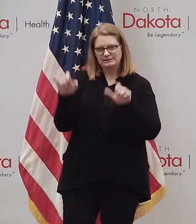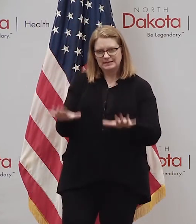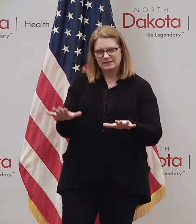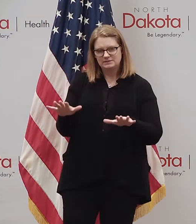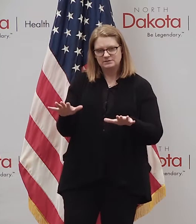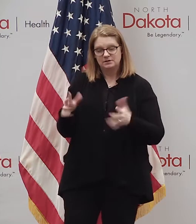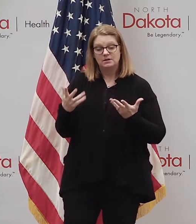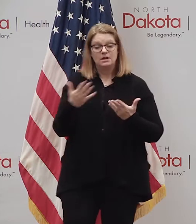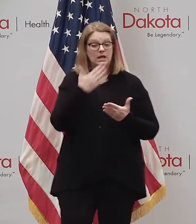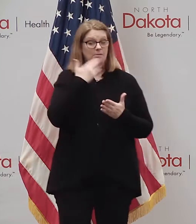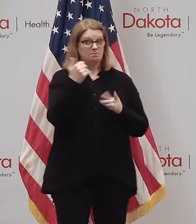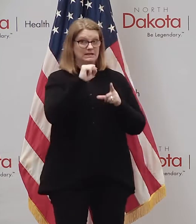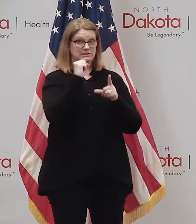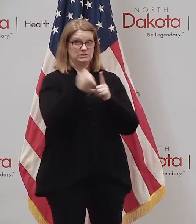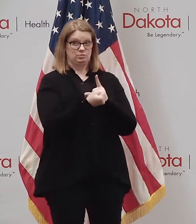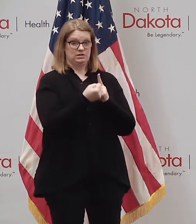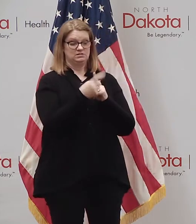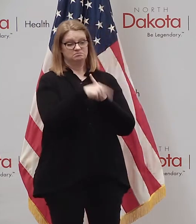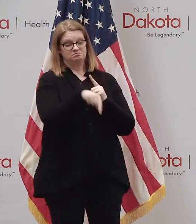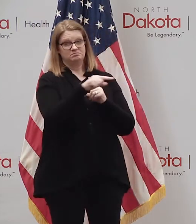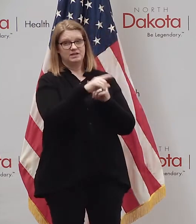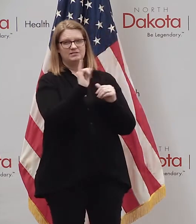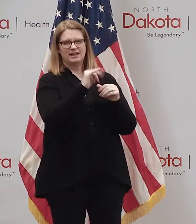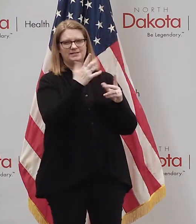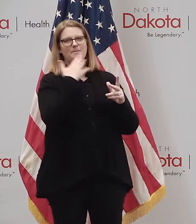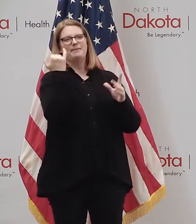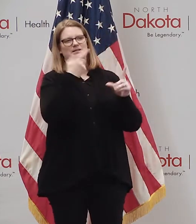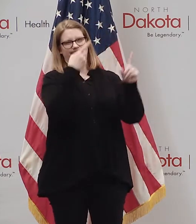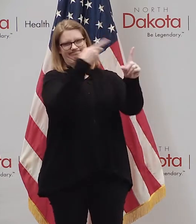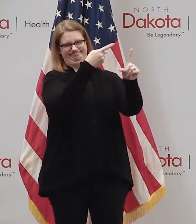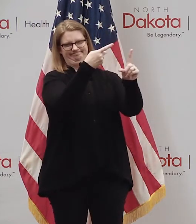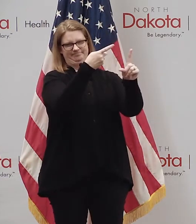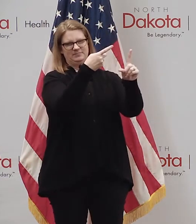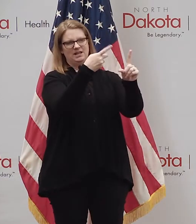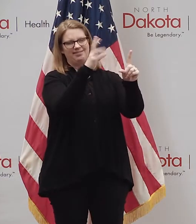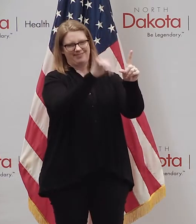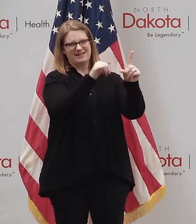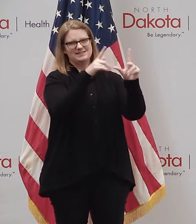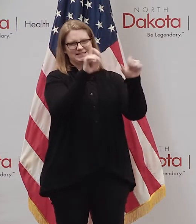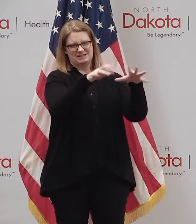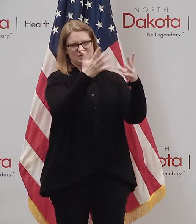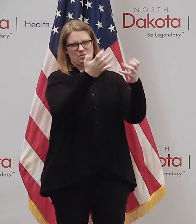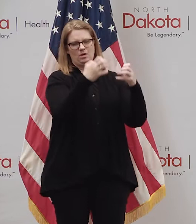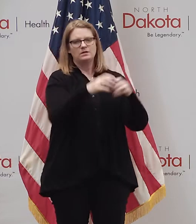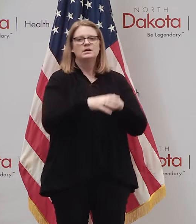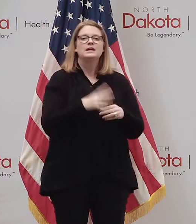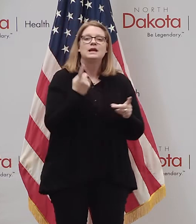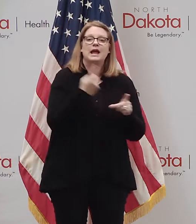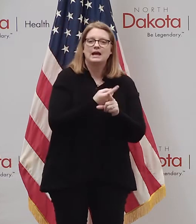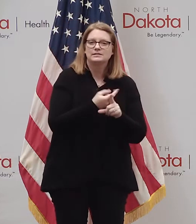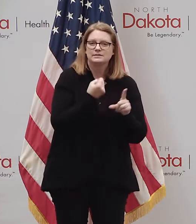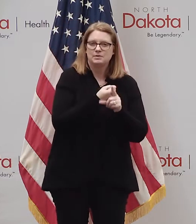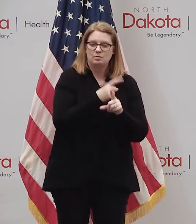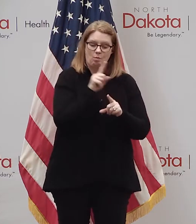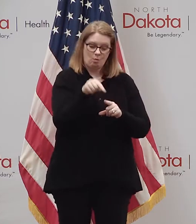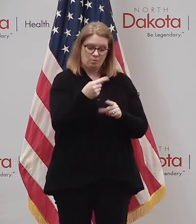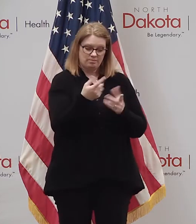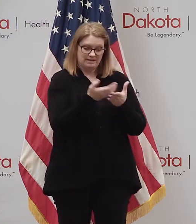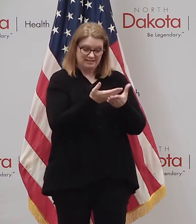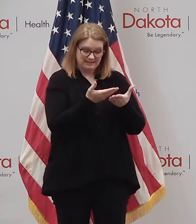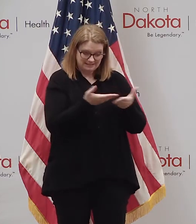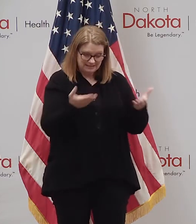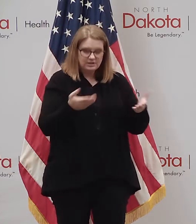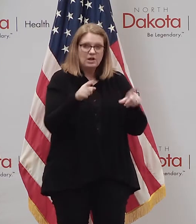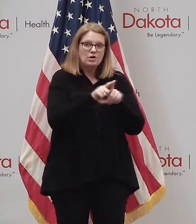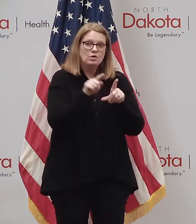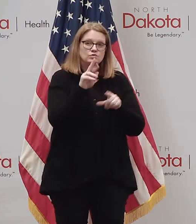ideal conditions, they are considered to be the gold standard test. Accuracy is impacted not only by the instrument and